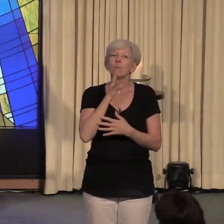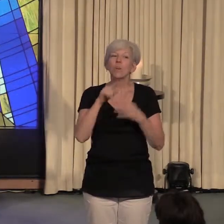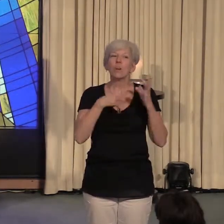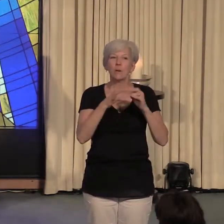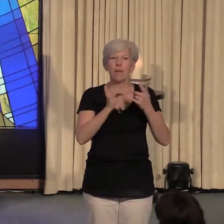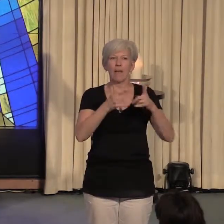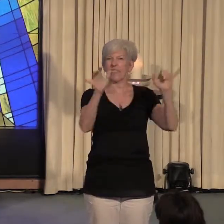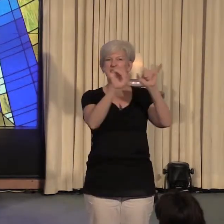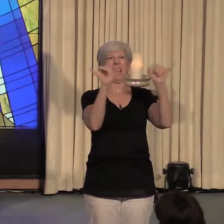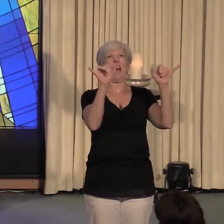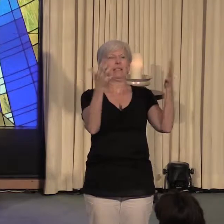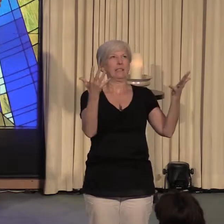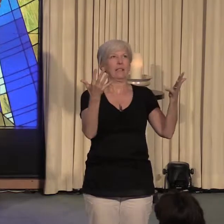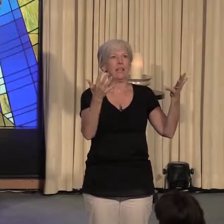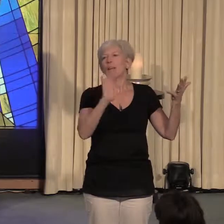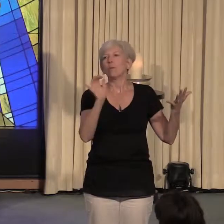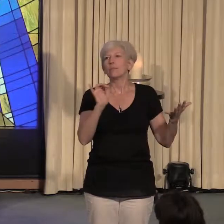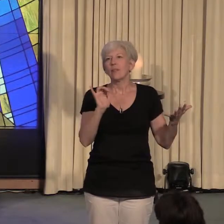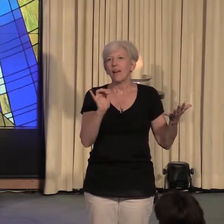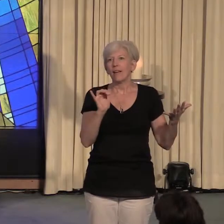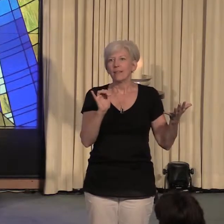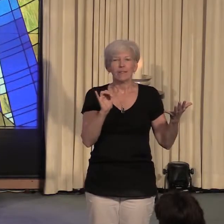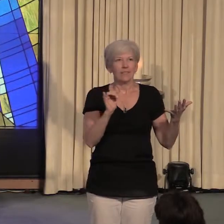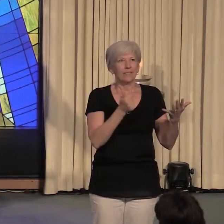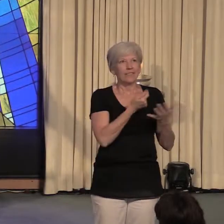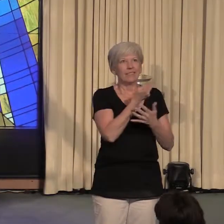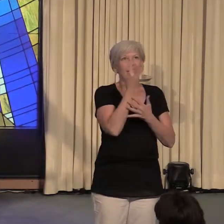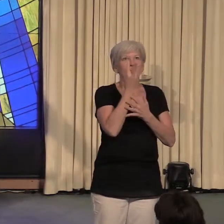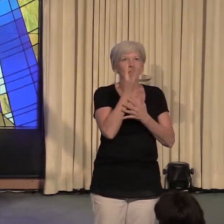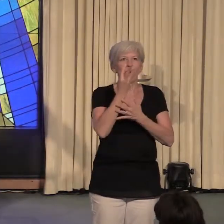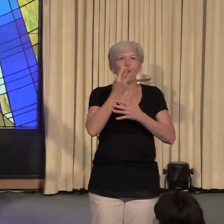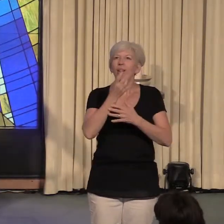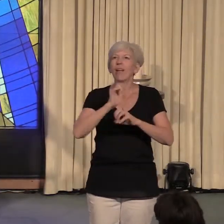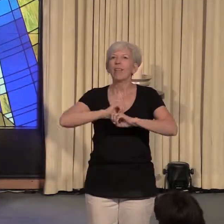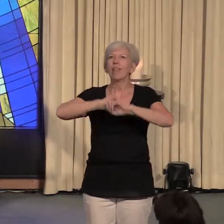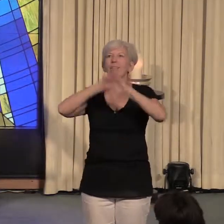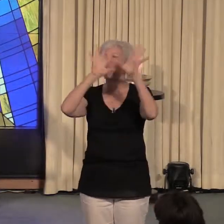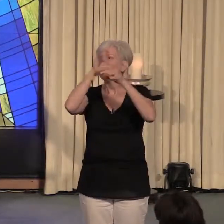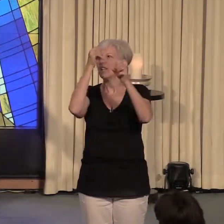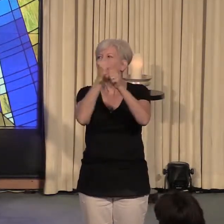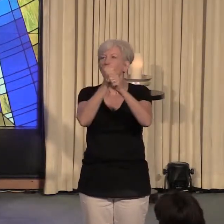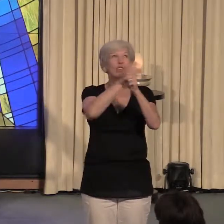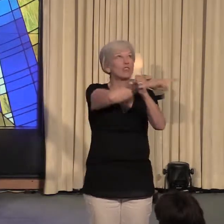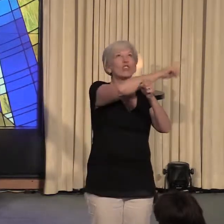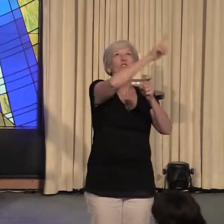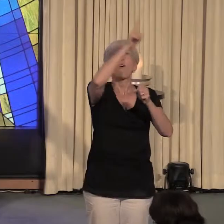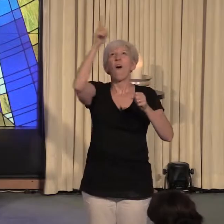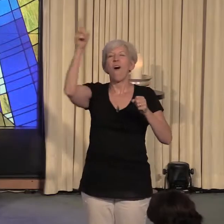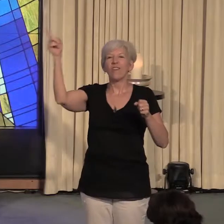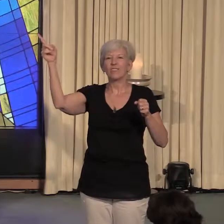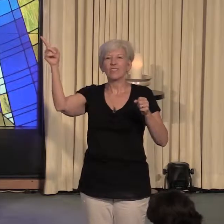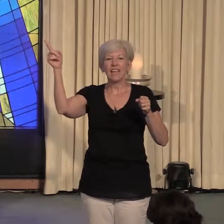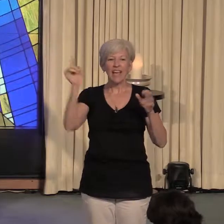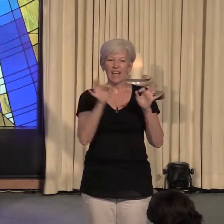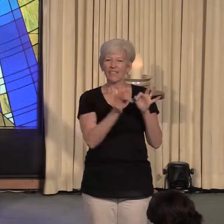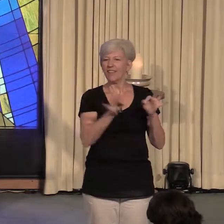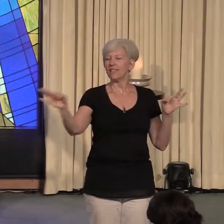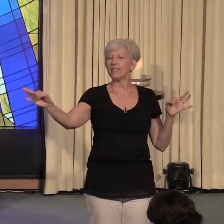size of them. I mean, they were like, a couple of light years across. And then underneath the description, it